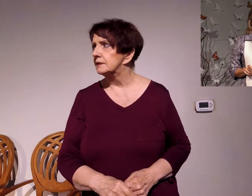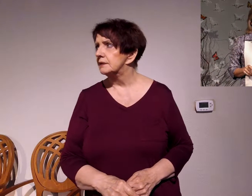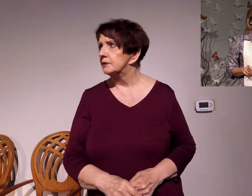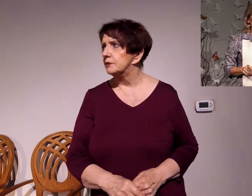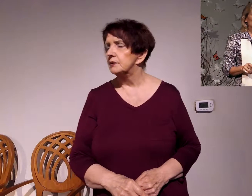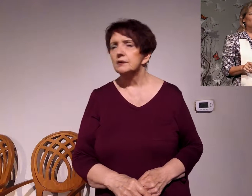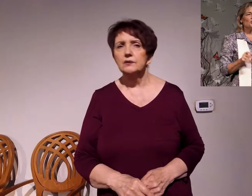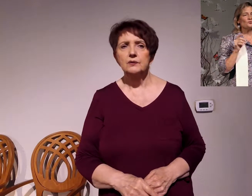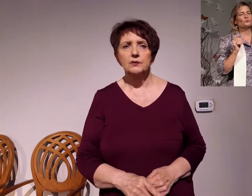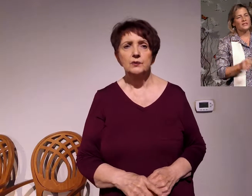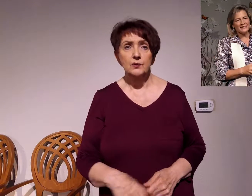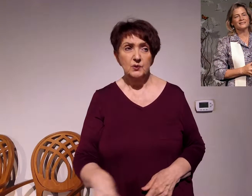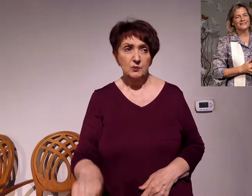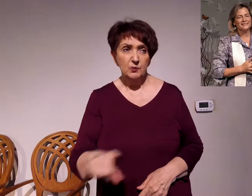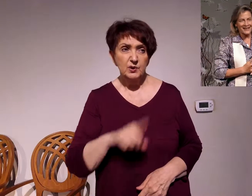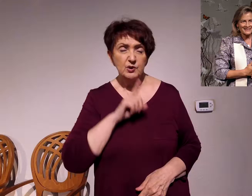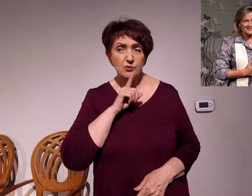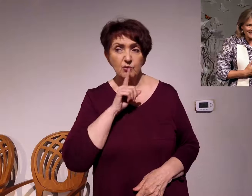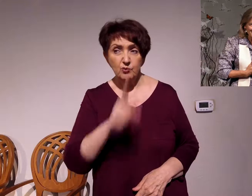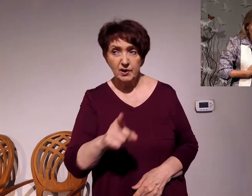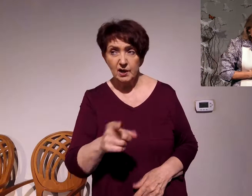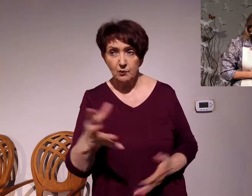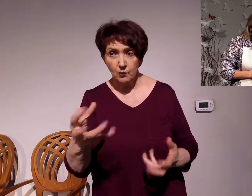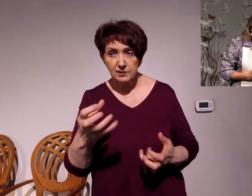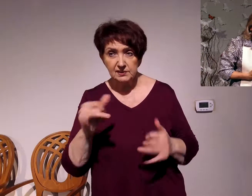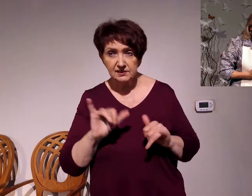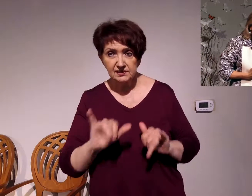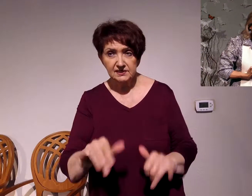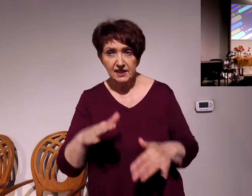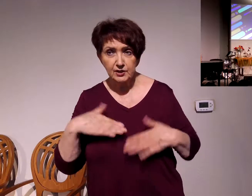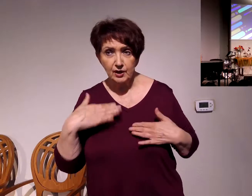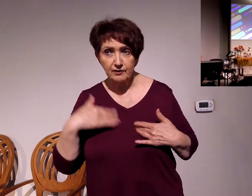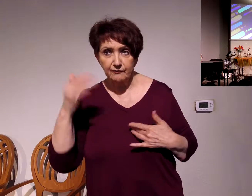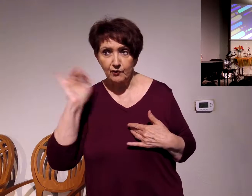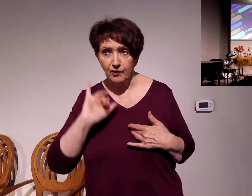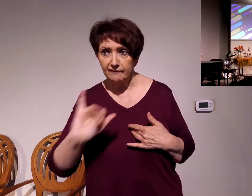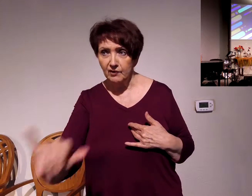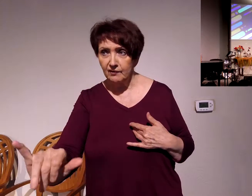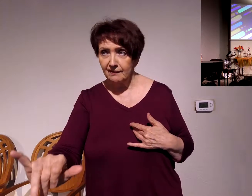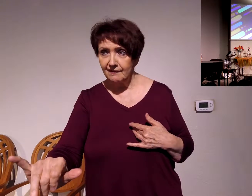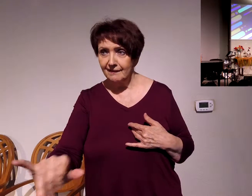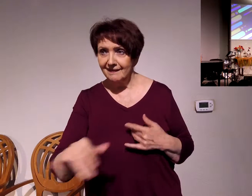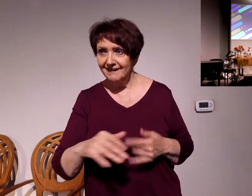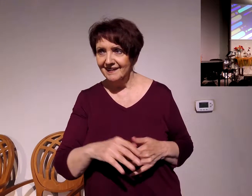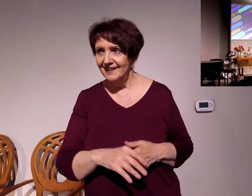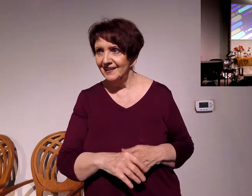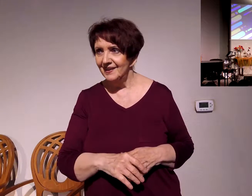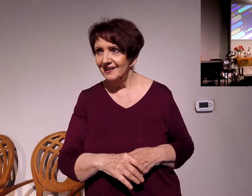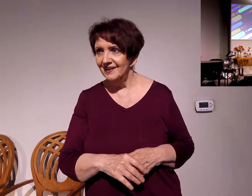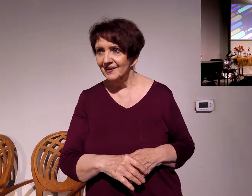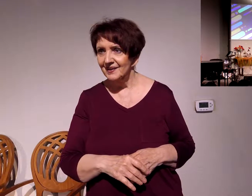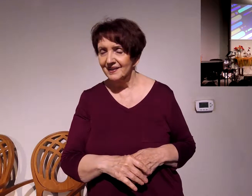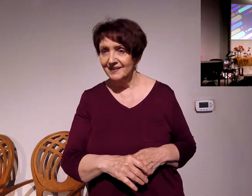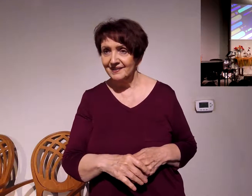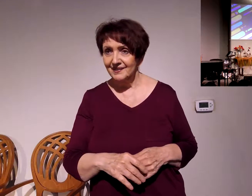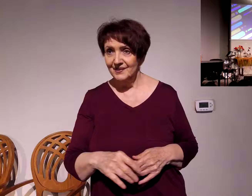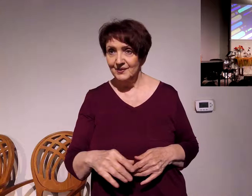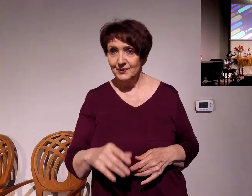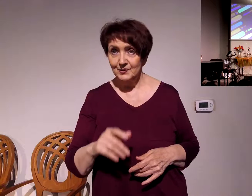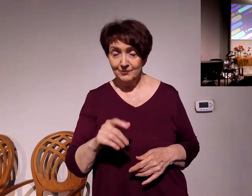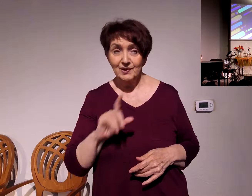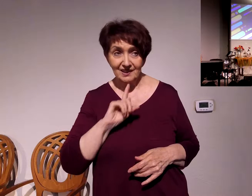Would you really like to stay young forever? Yeah. Would you? Would you?